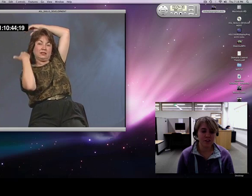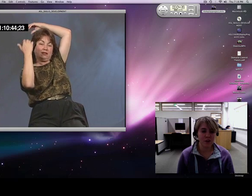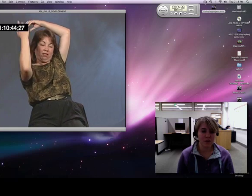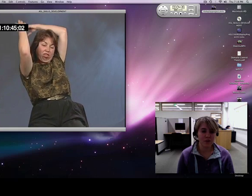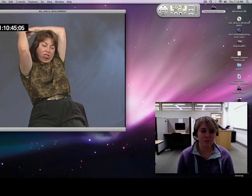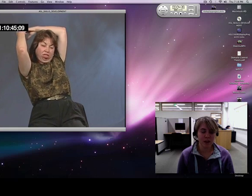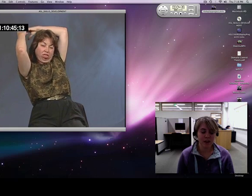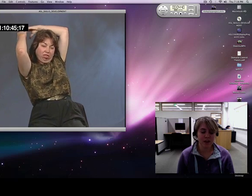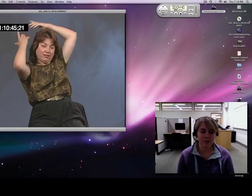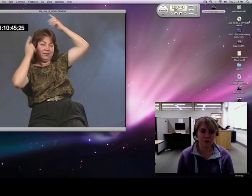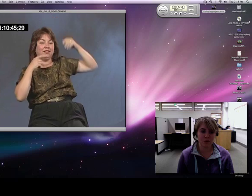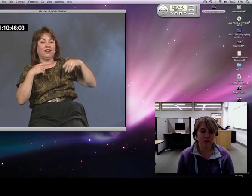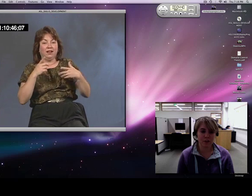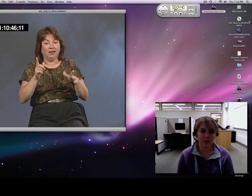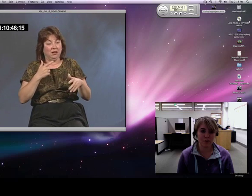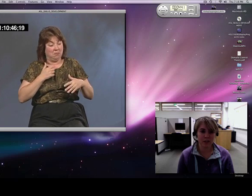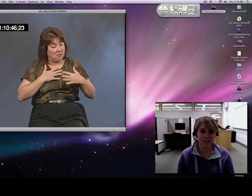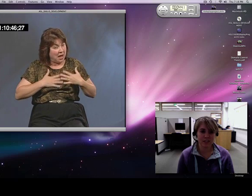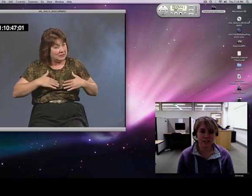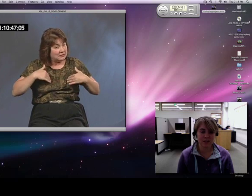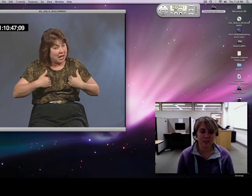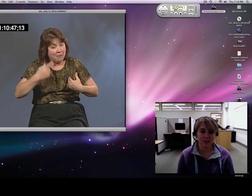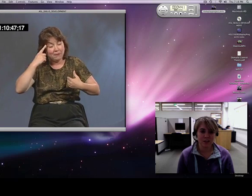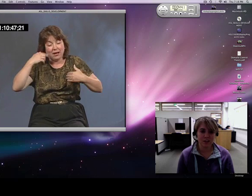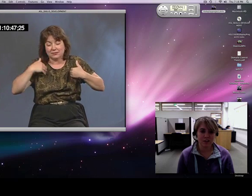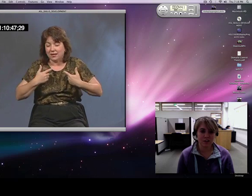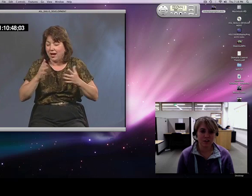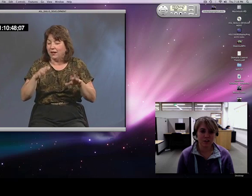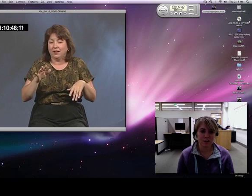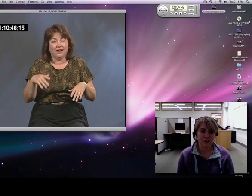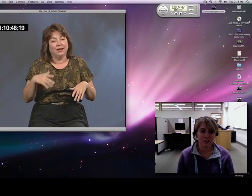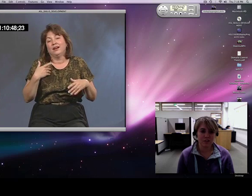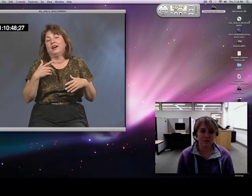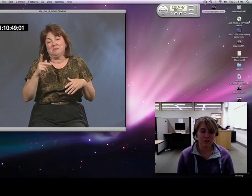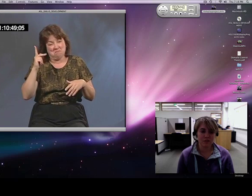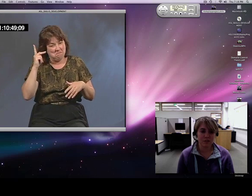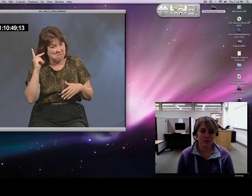and you know how in your bed, how you normally have your head at one end and your